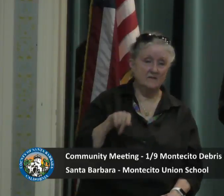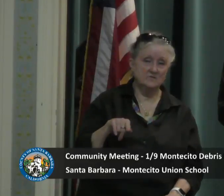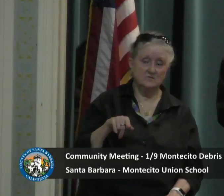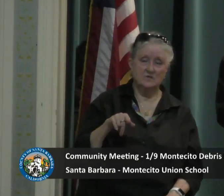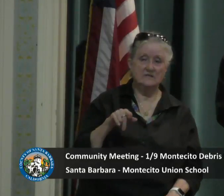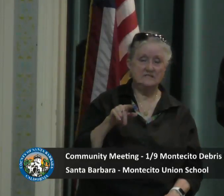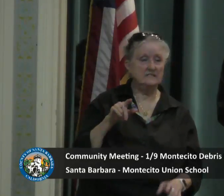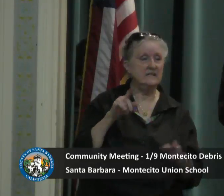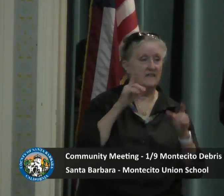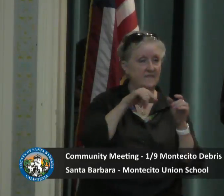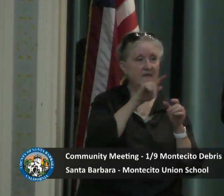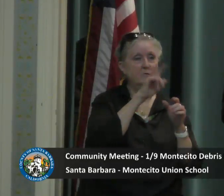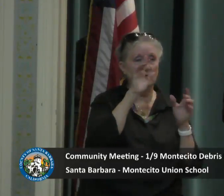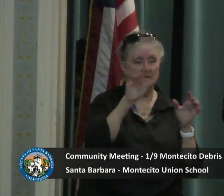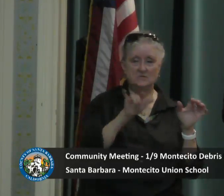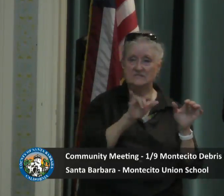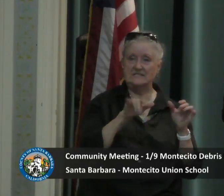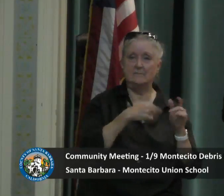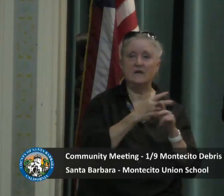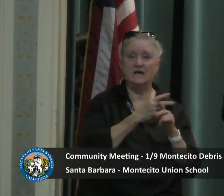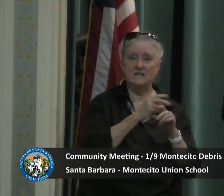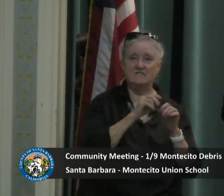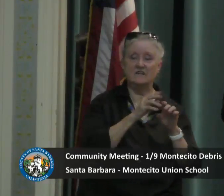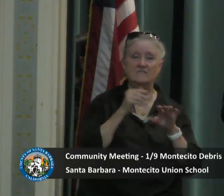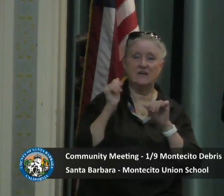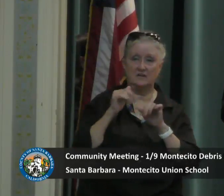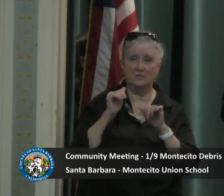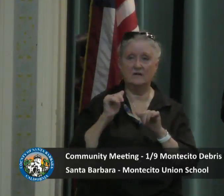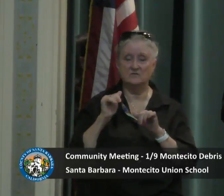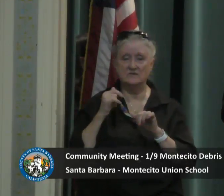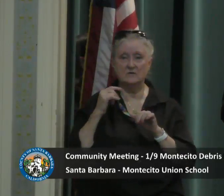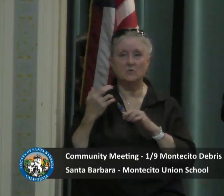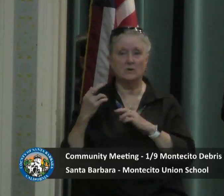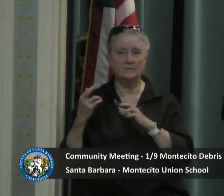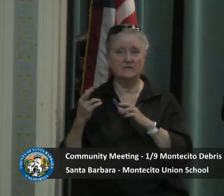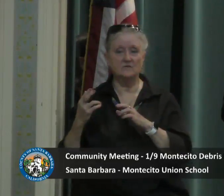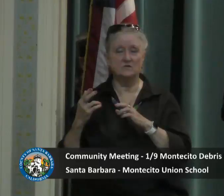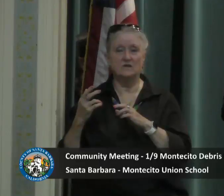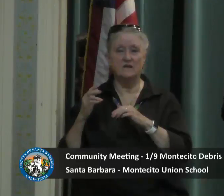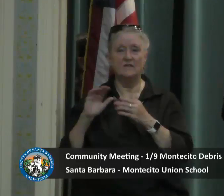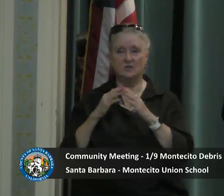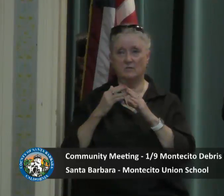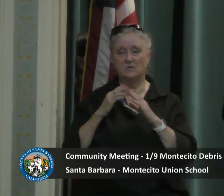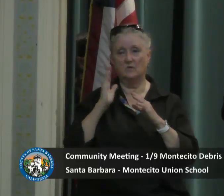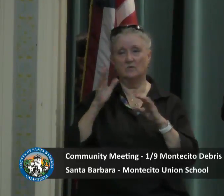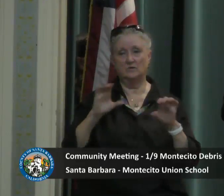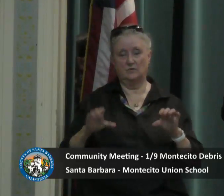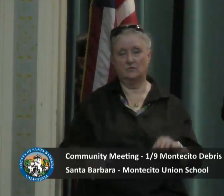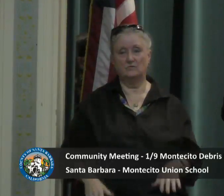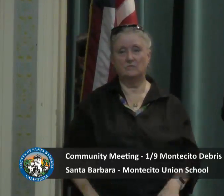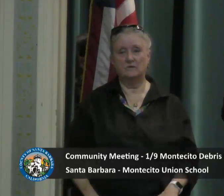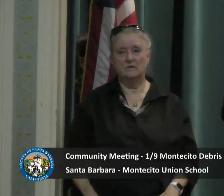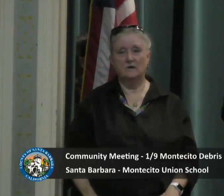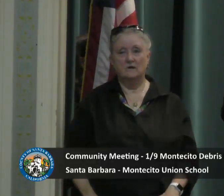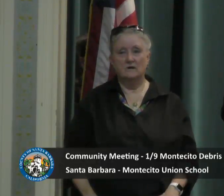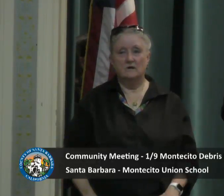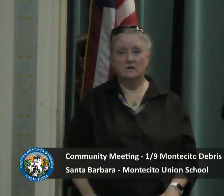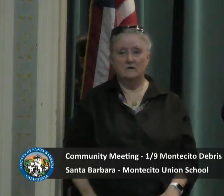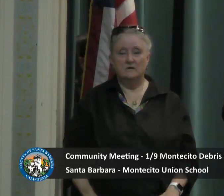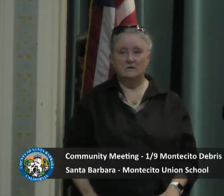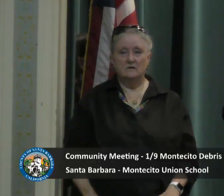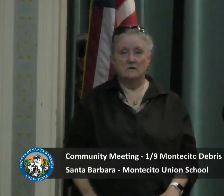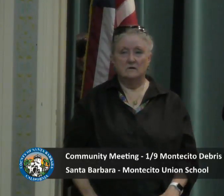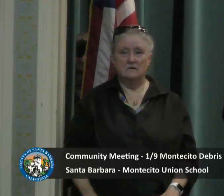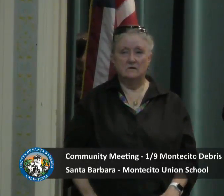that they will be doing the same kind of evacuating. That will be our recommendation that the community is doing. We recognize that if